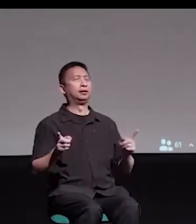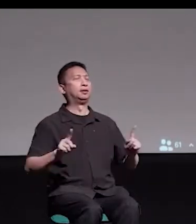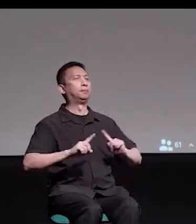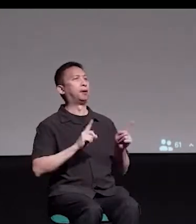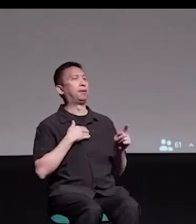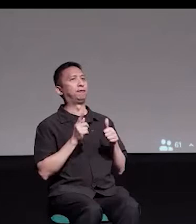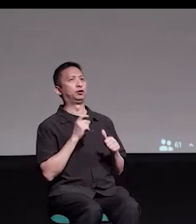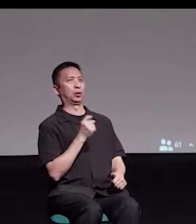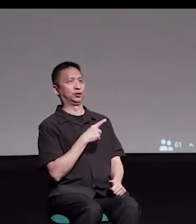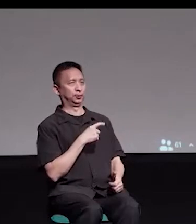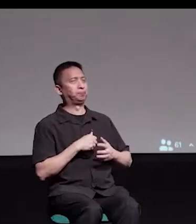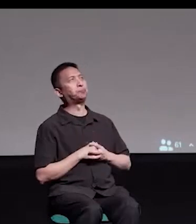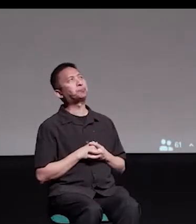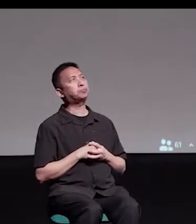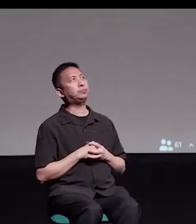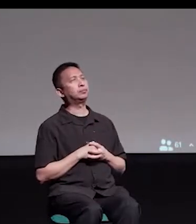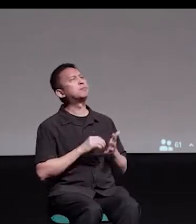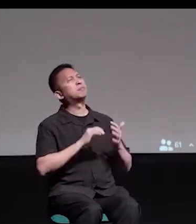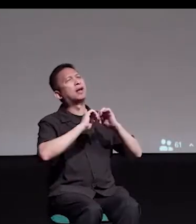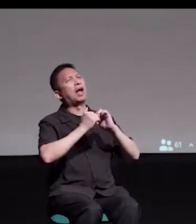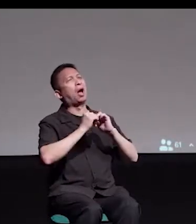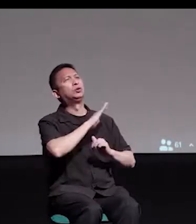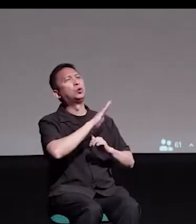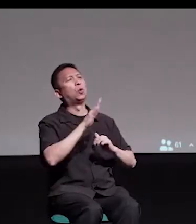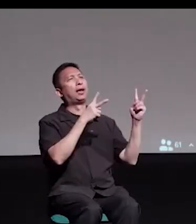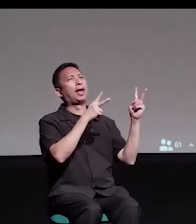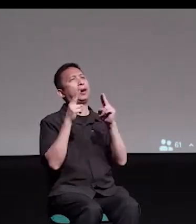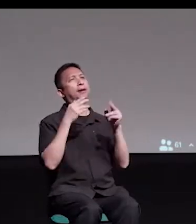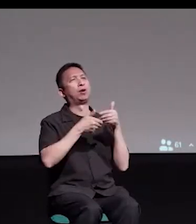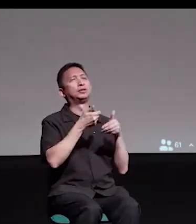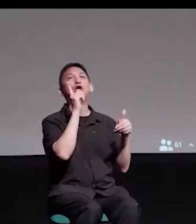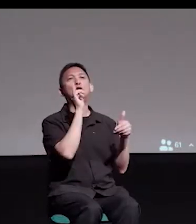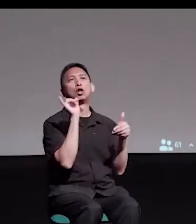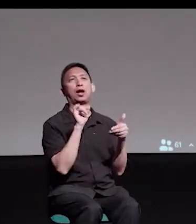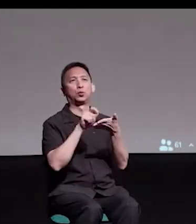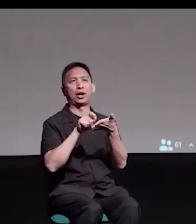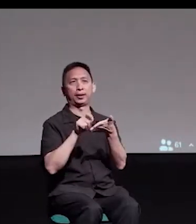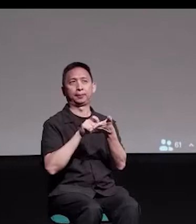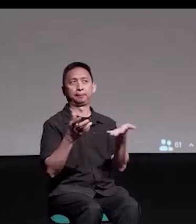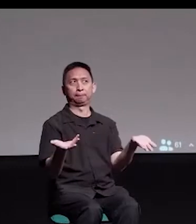is, in what ways does your editing process resemble writing?